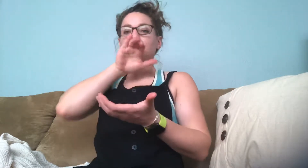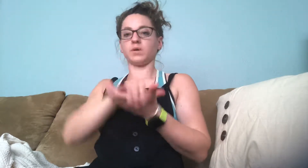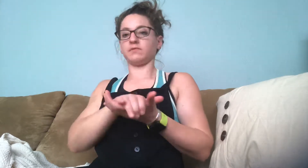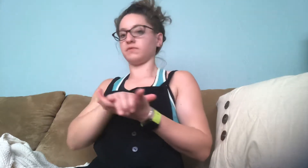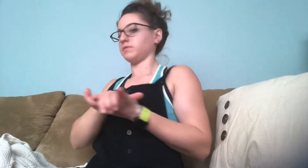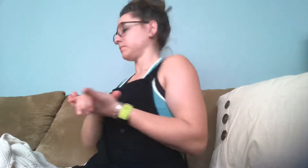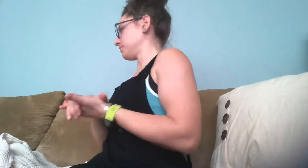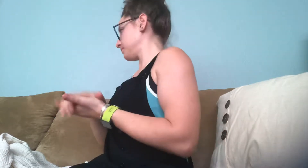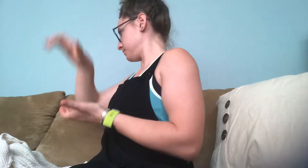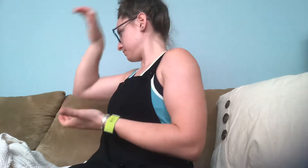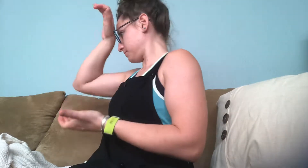wife.